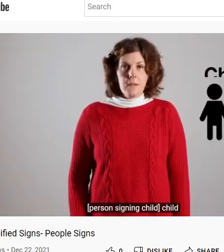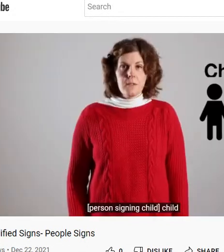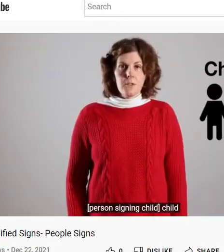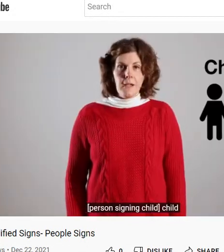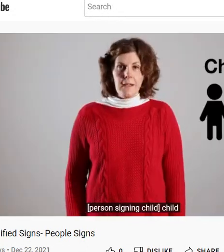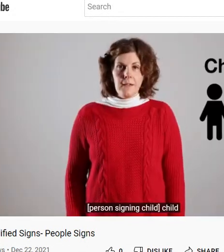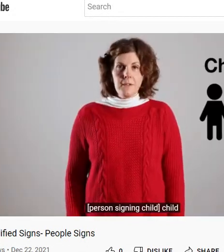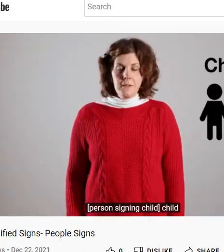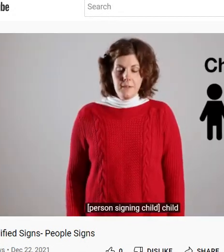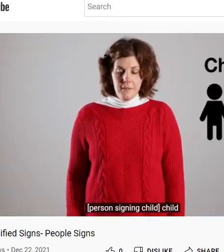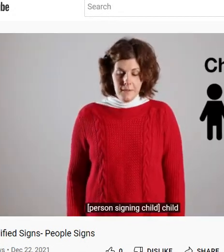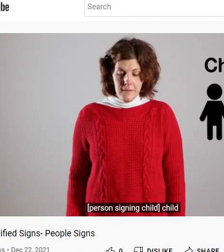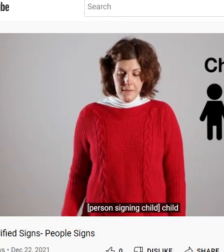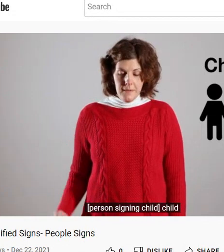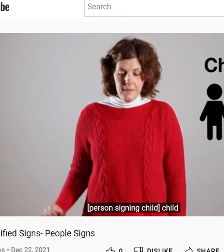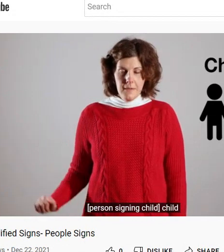Child.